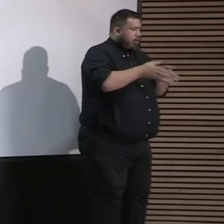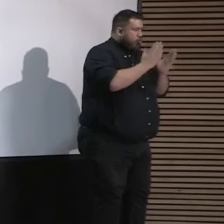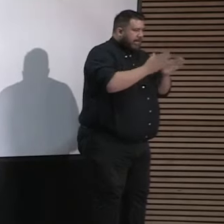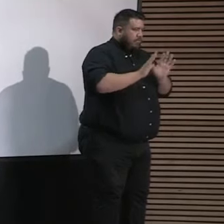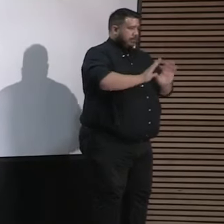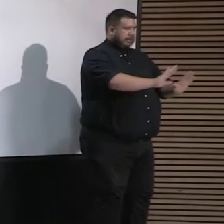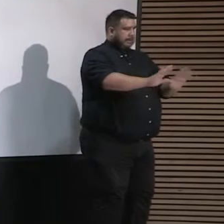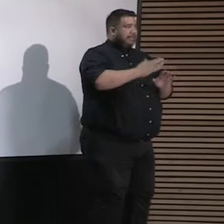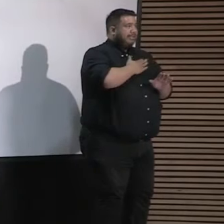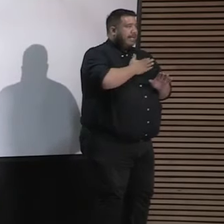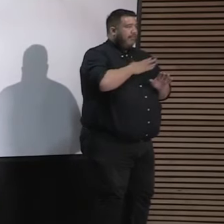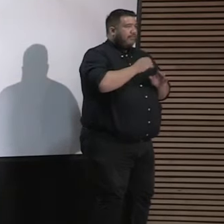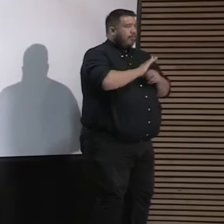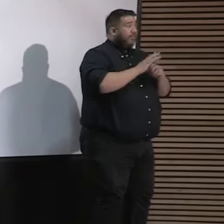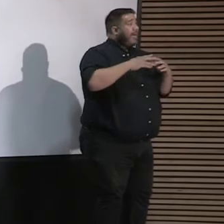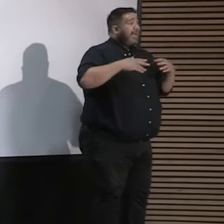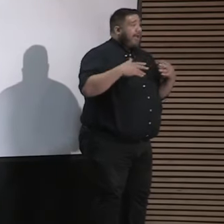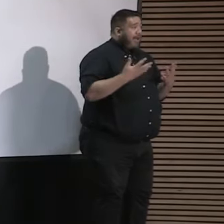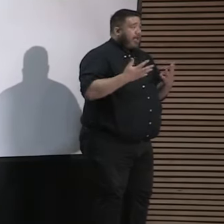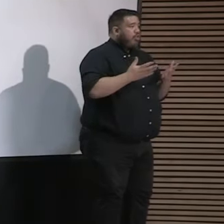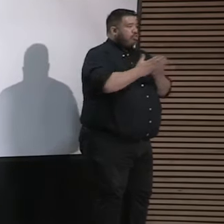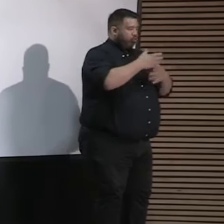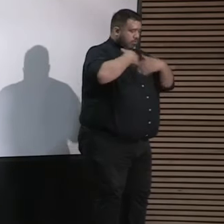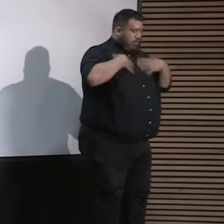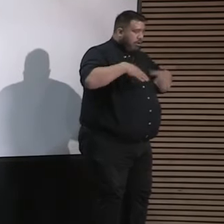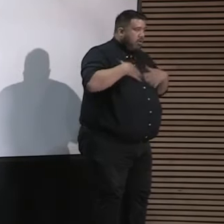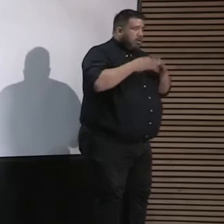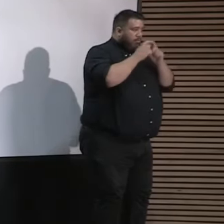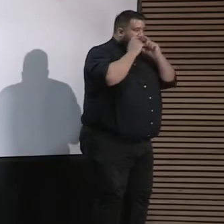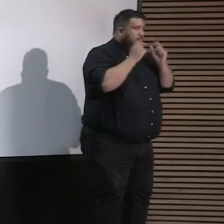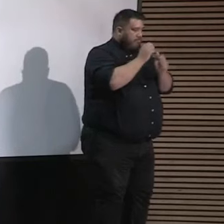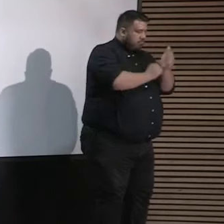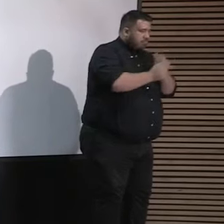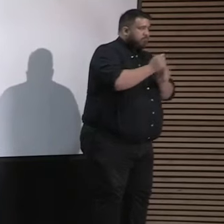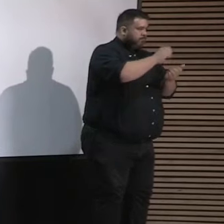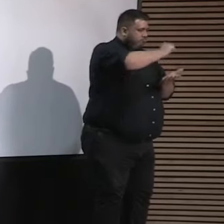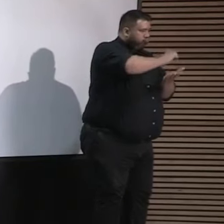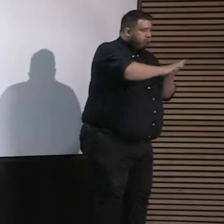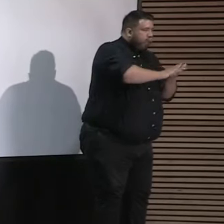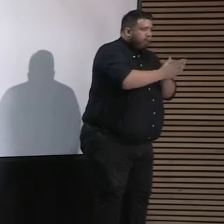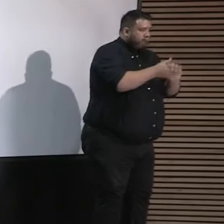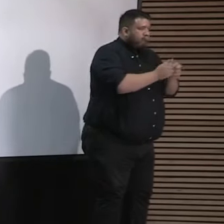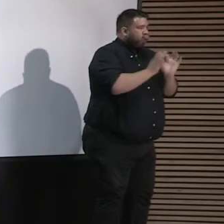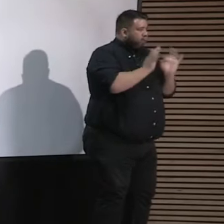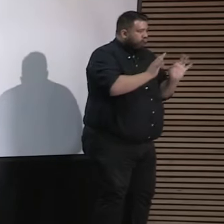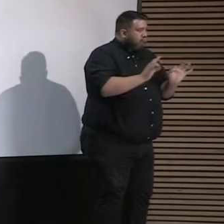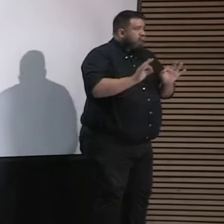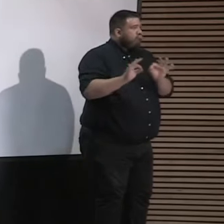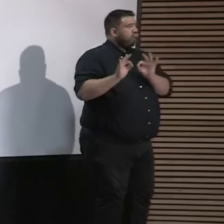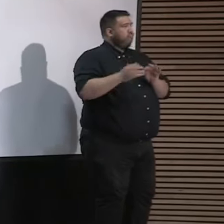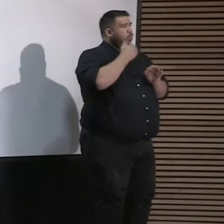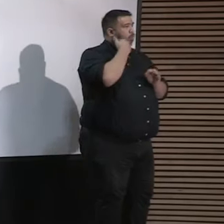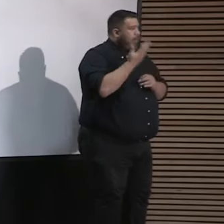to be COVID-free is through the use of PPE, through good infection prevention controls that are inside